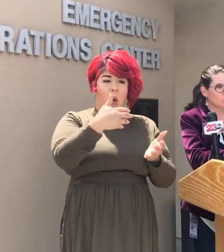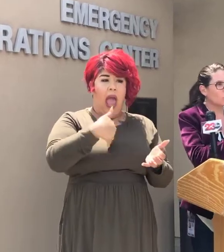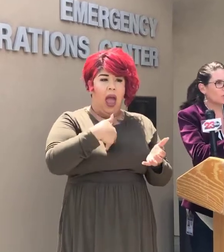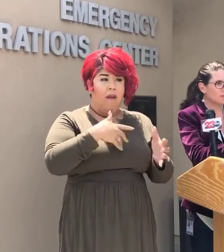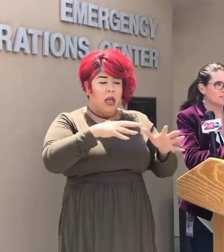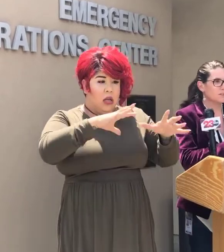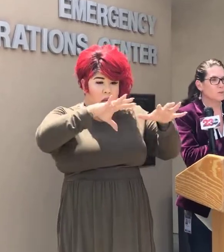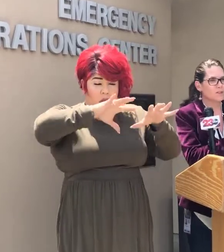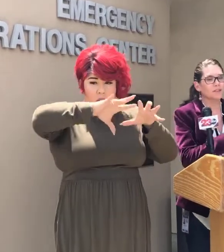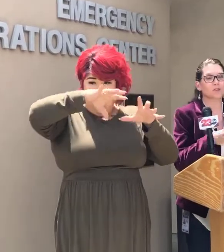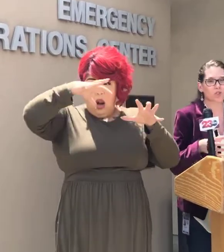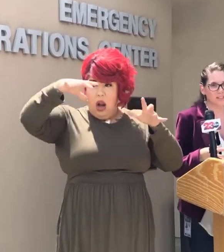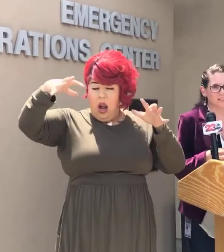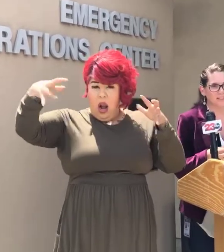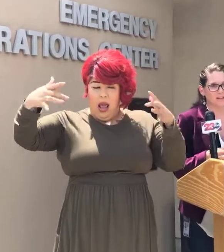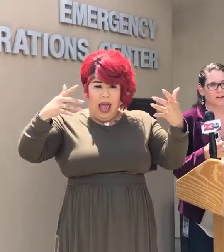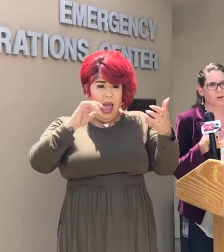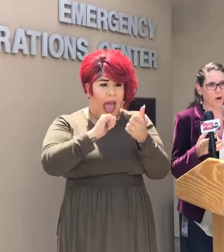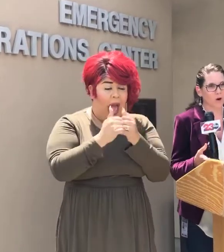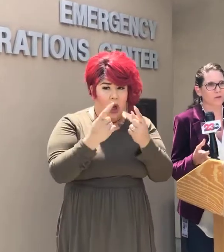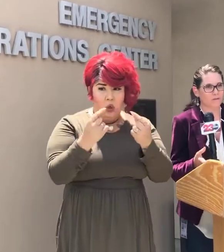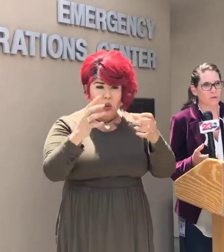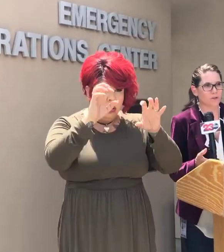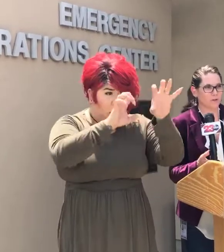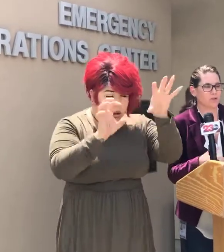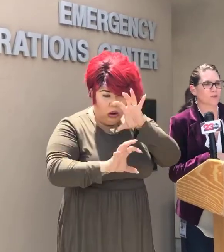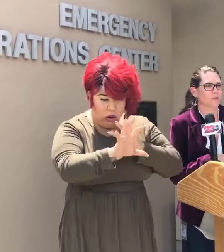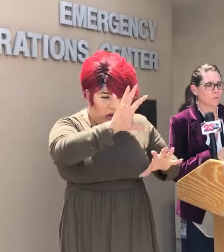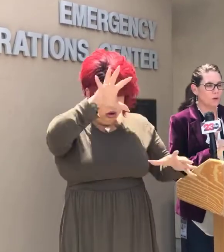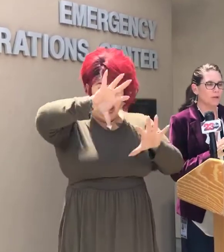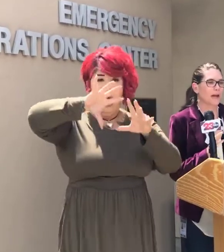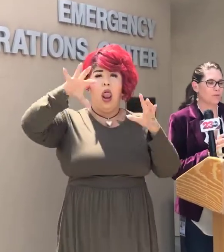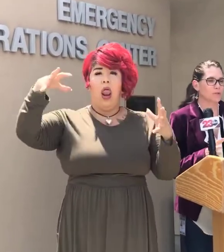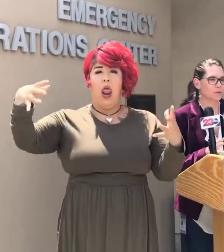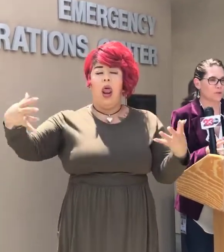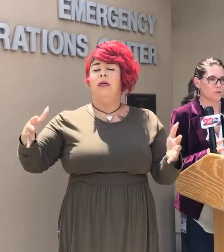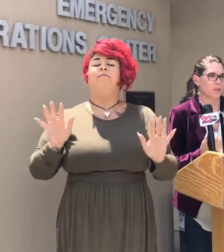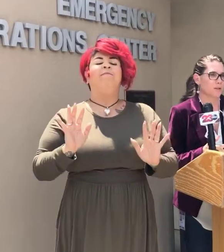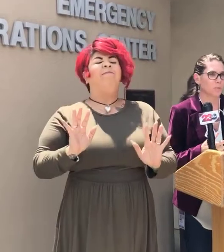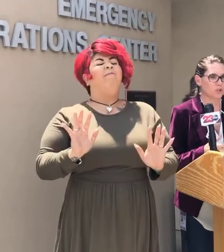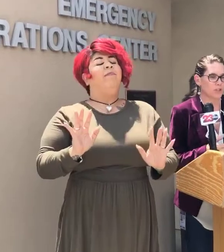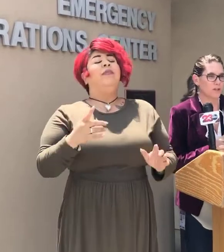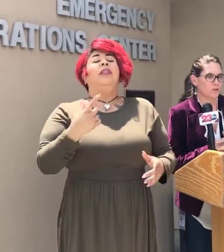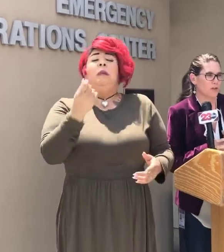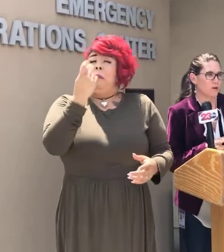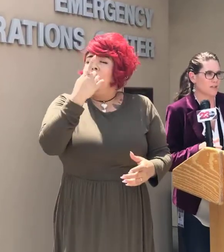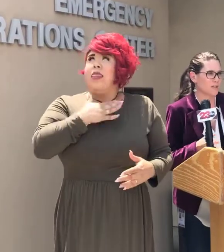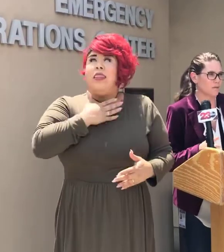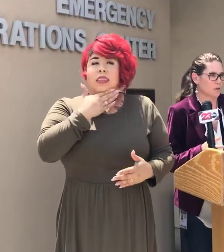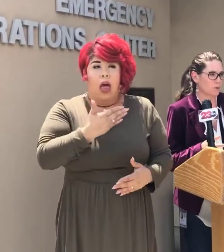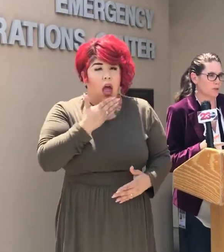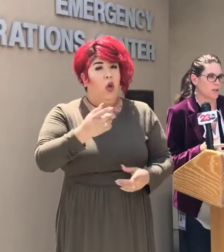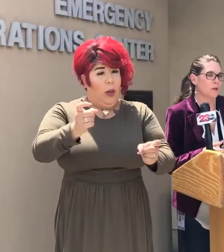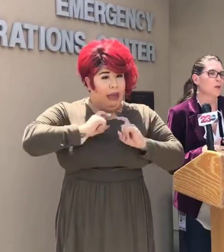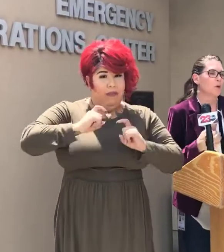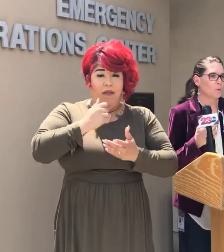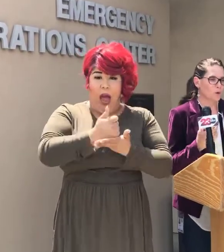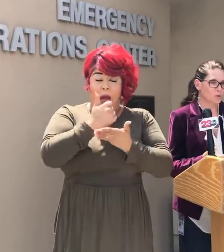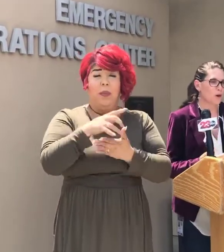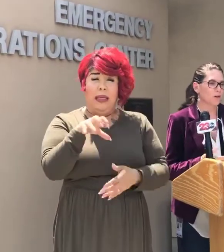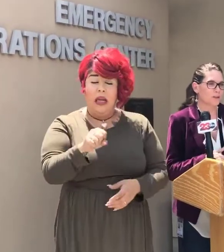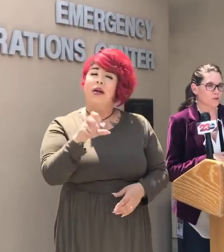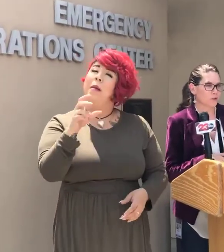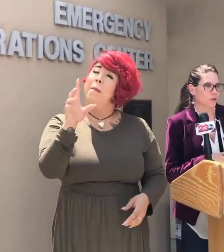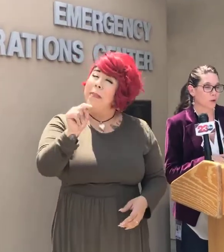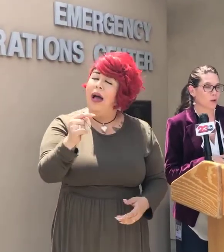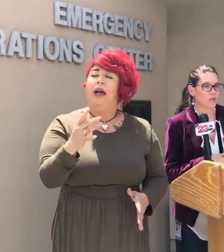to control and deal with the logistics of all of those donations. So while we absolutely understand and appreciate the generosity of the community, we